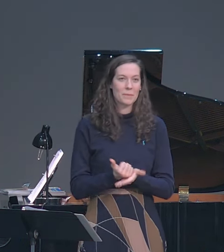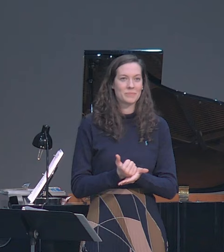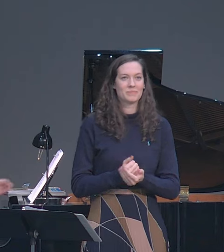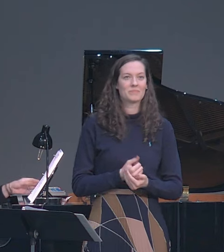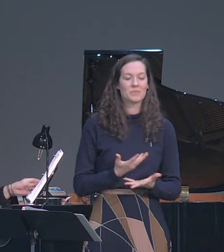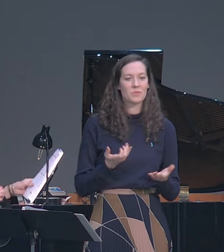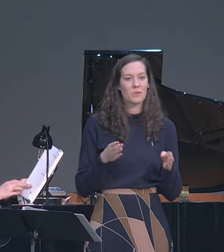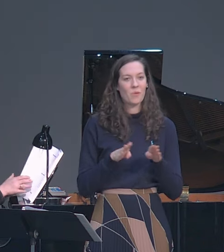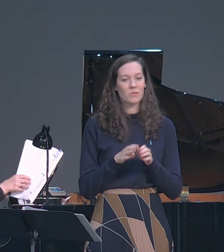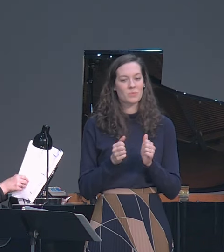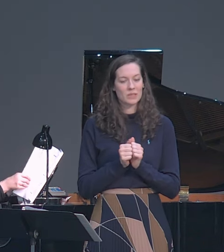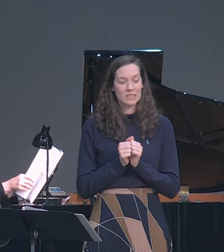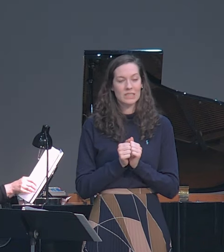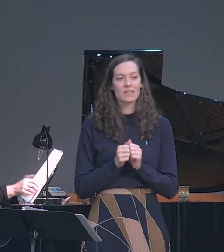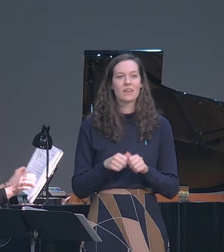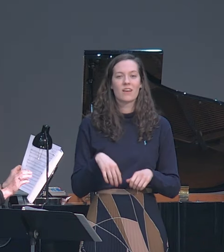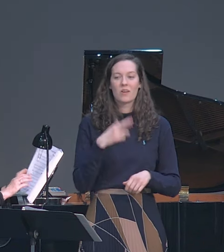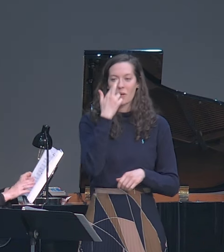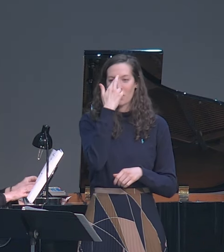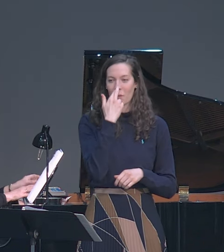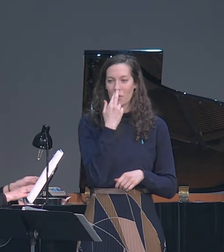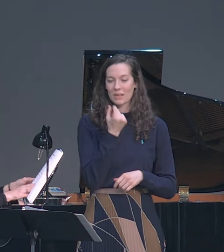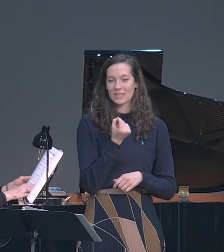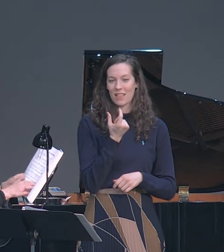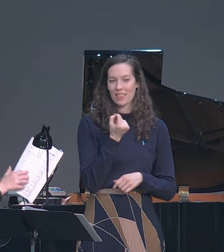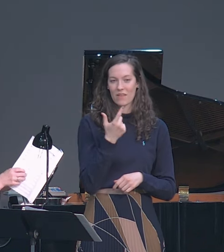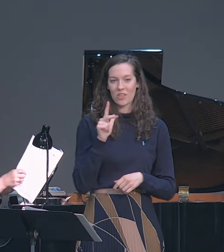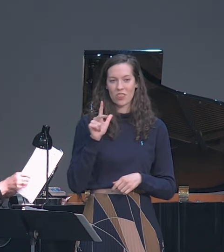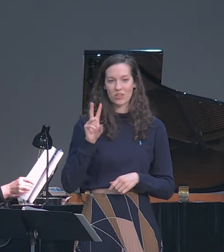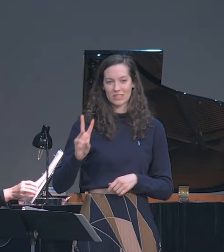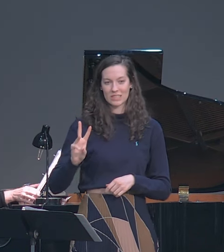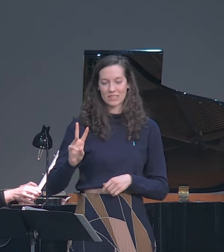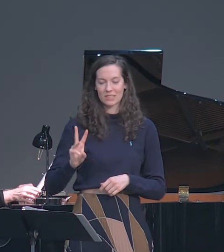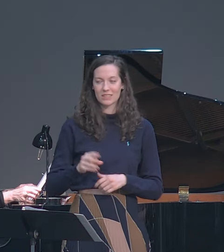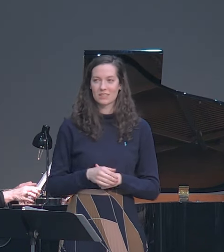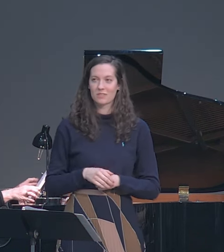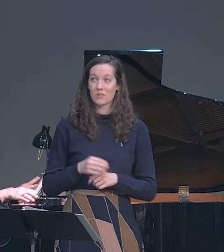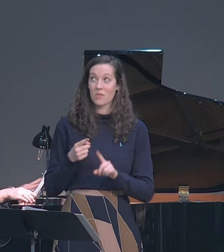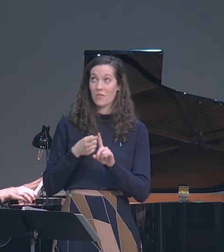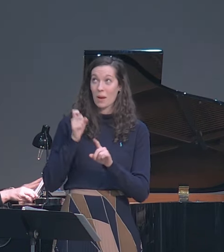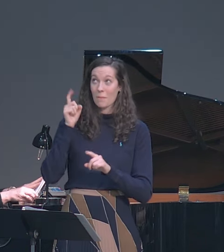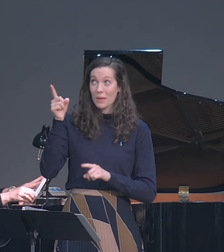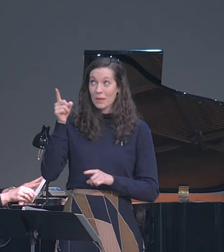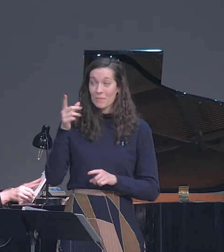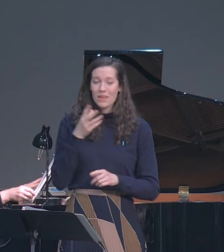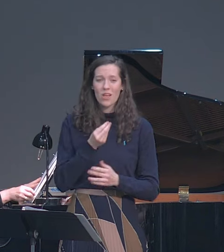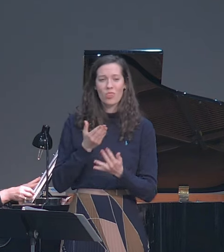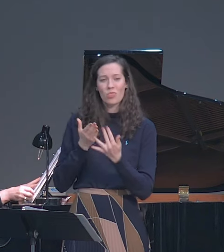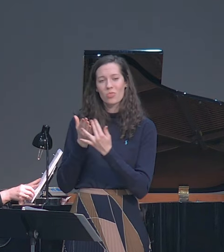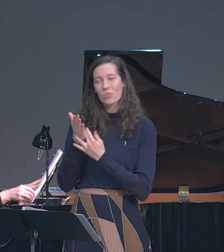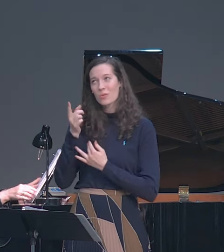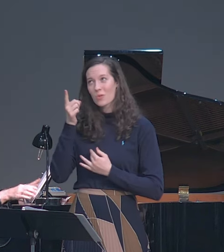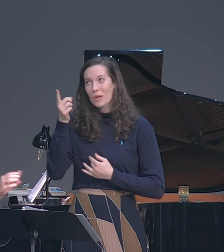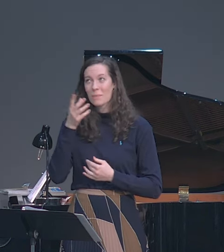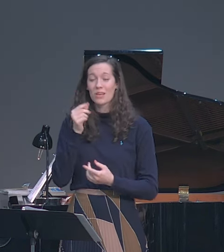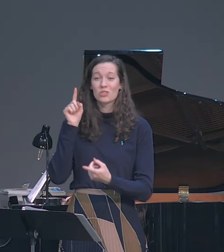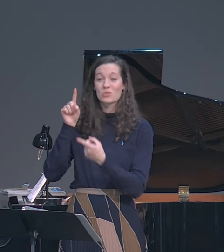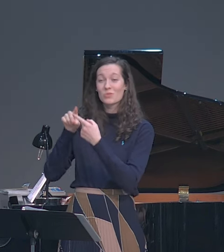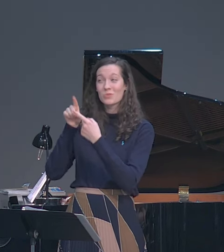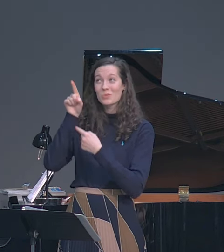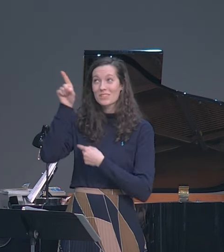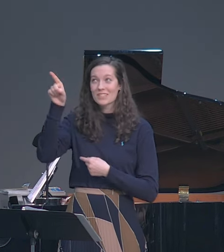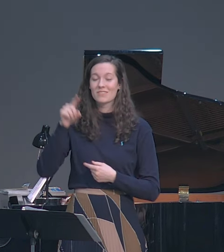close with this from Romans 11:36. For from him and through him and to